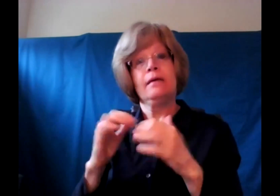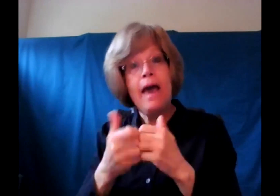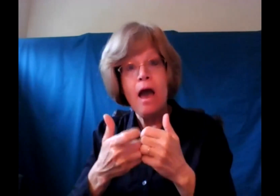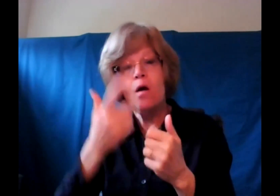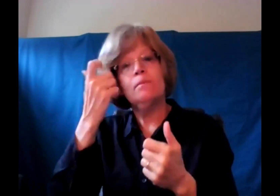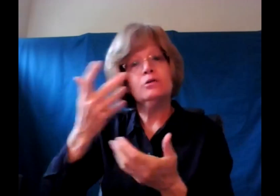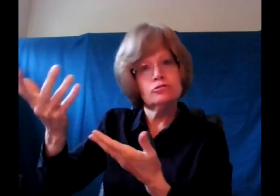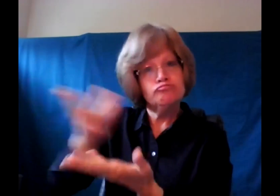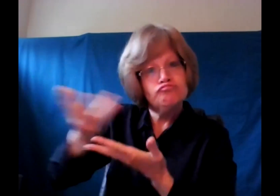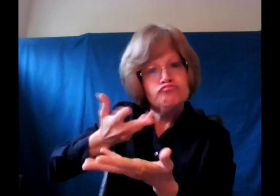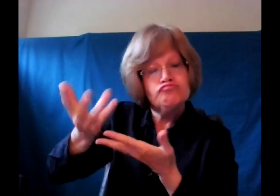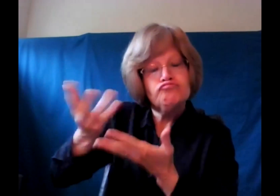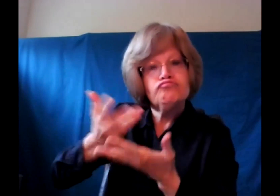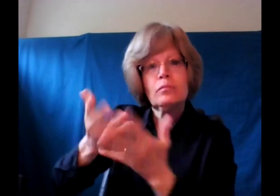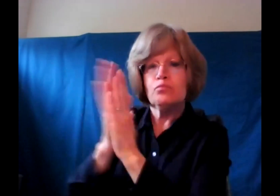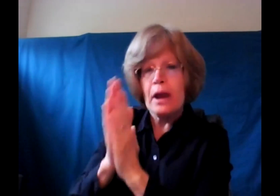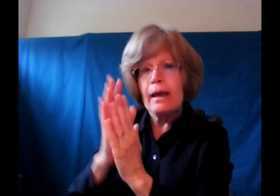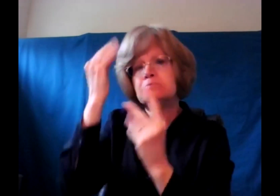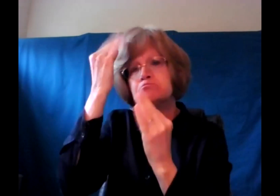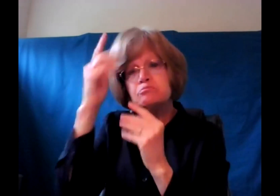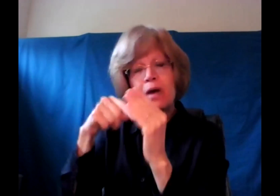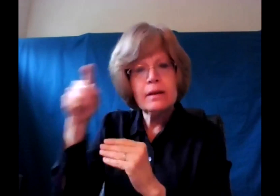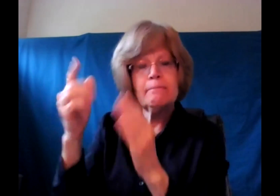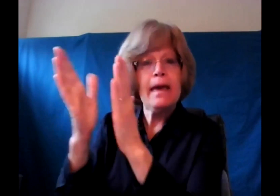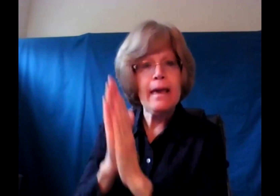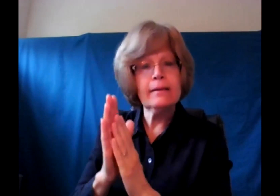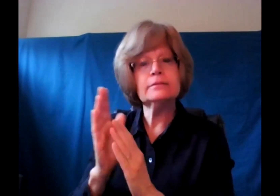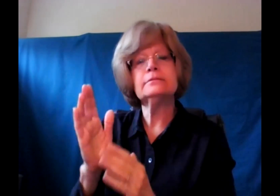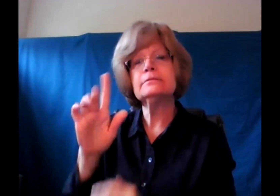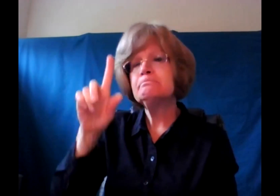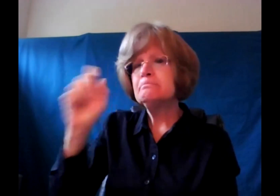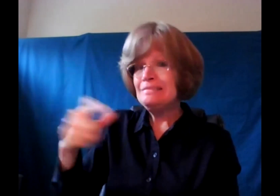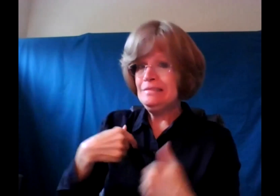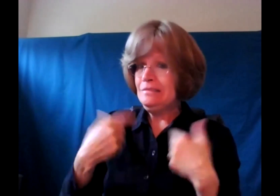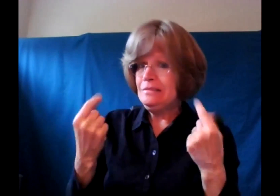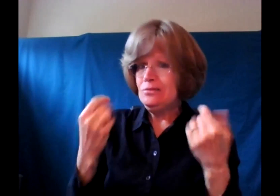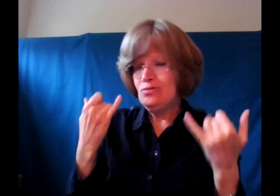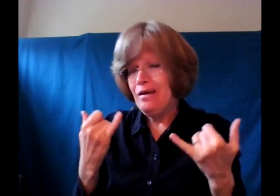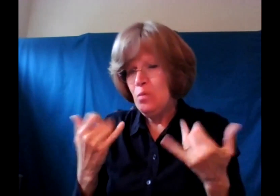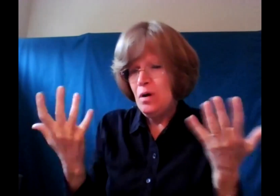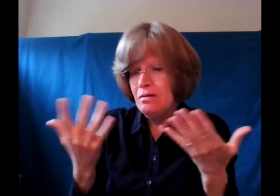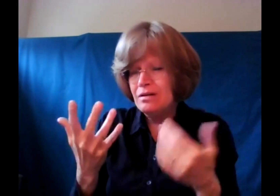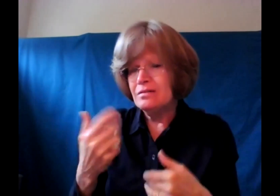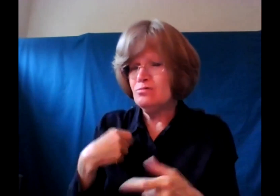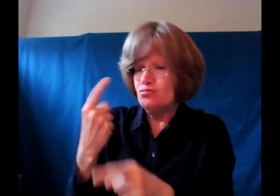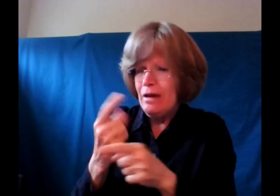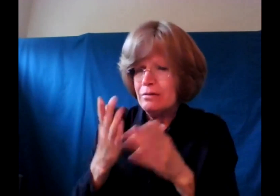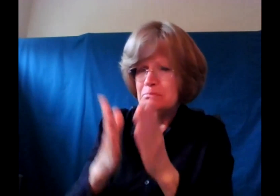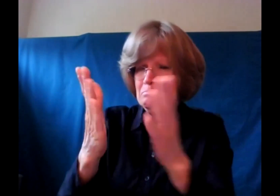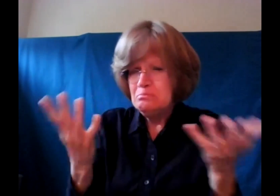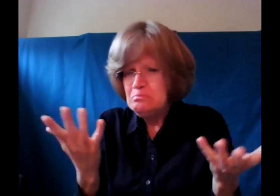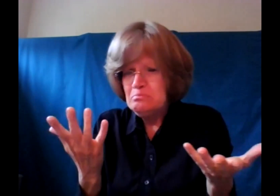fellowship that we have together. When I pray, when I think about him, when I ask him, what should I be doing right now? What is the right